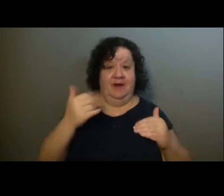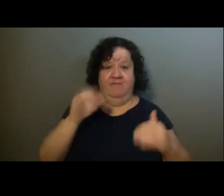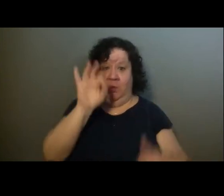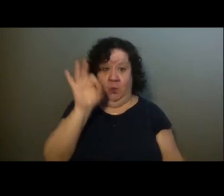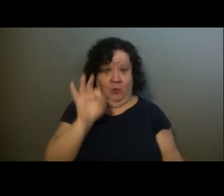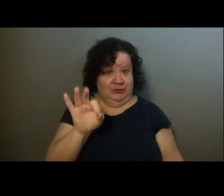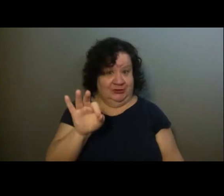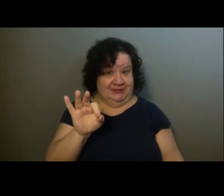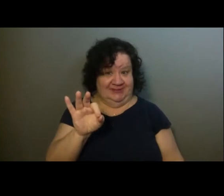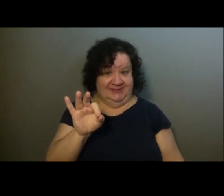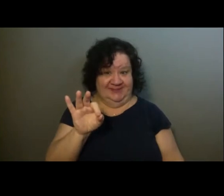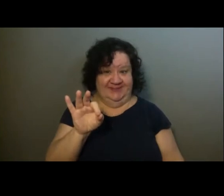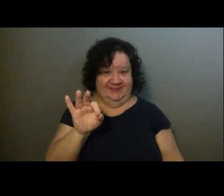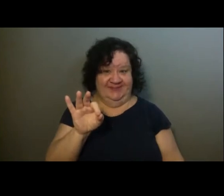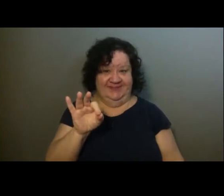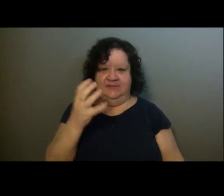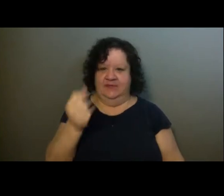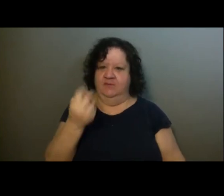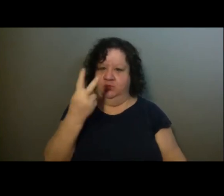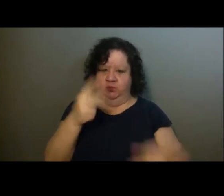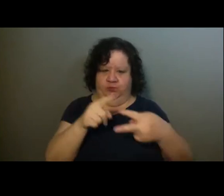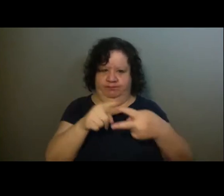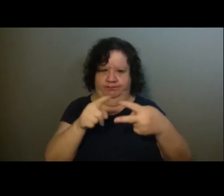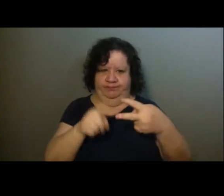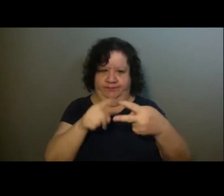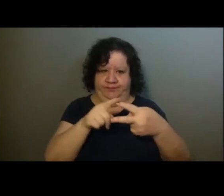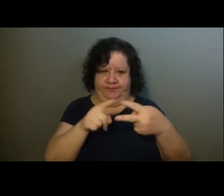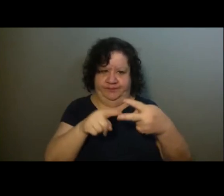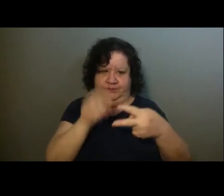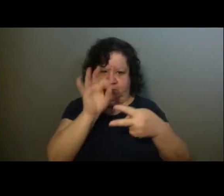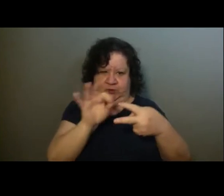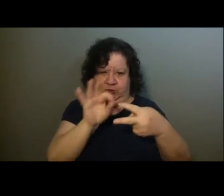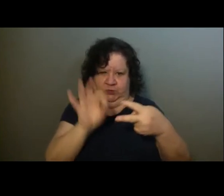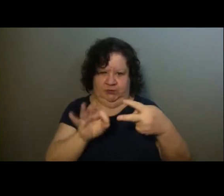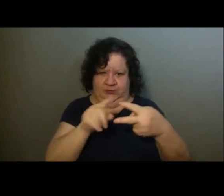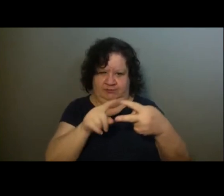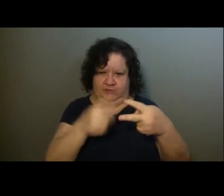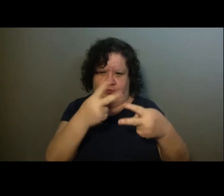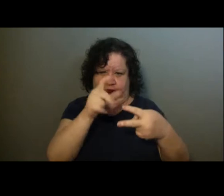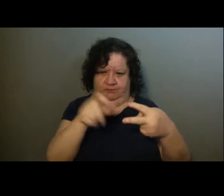For this question two, now I will invite as first speaker